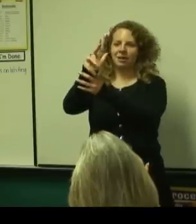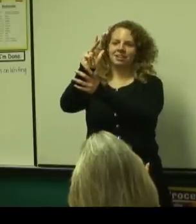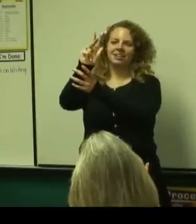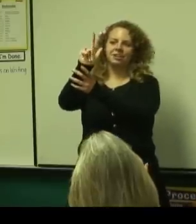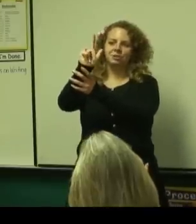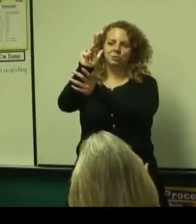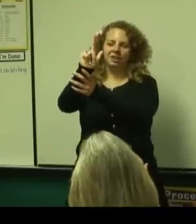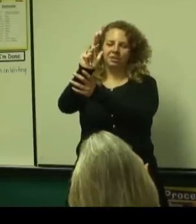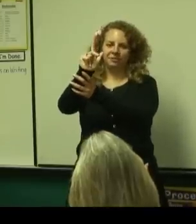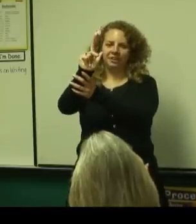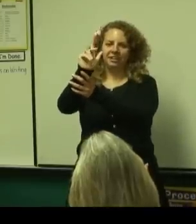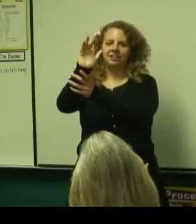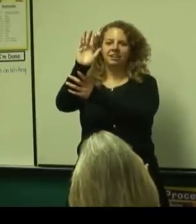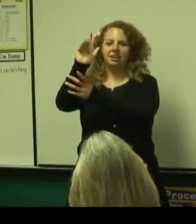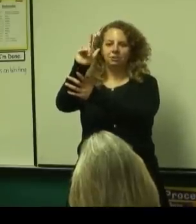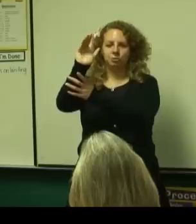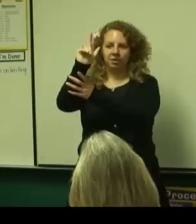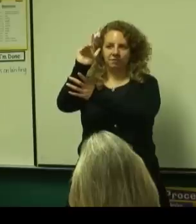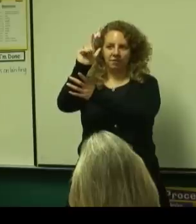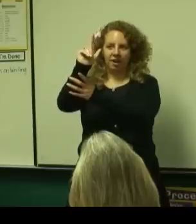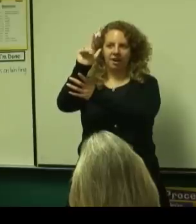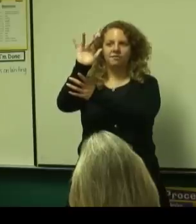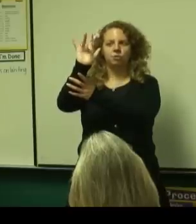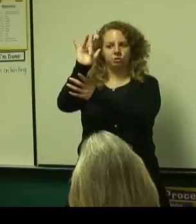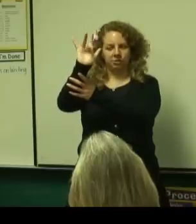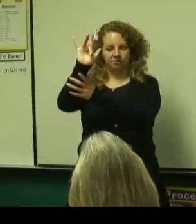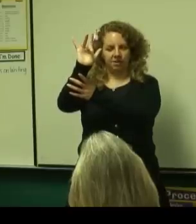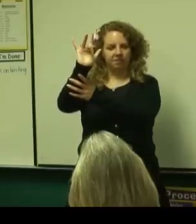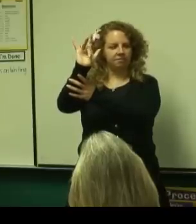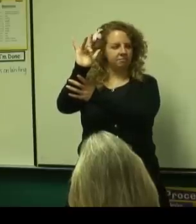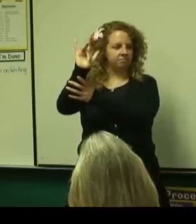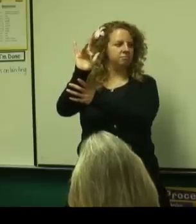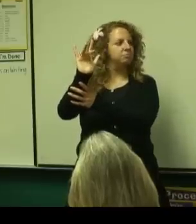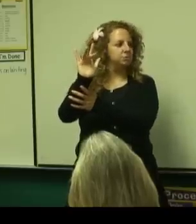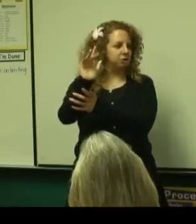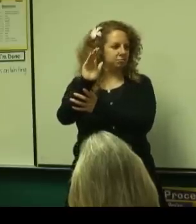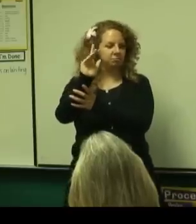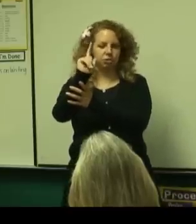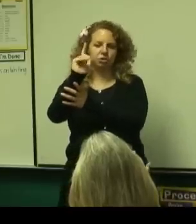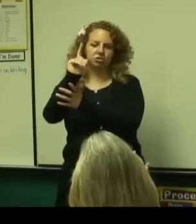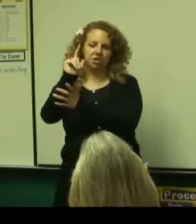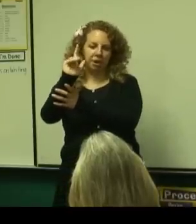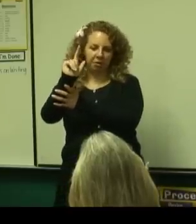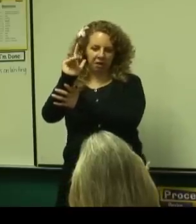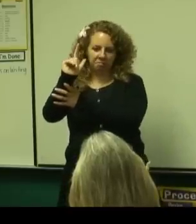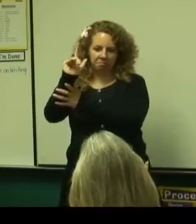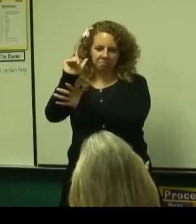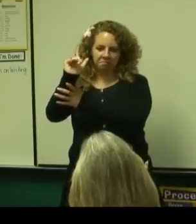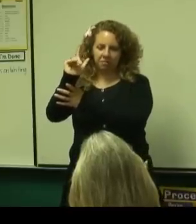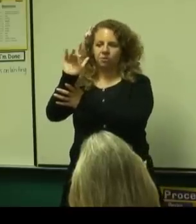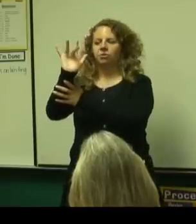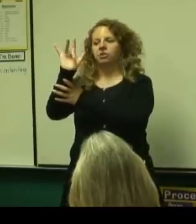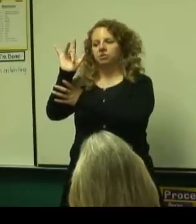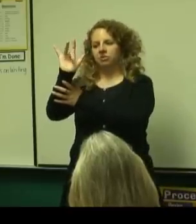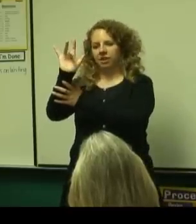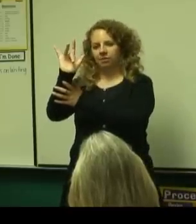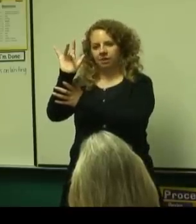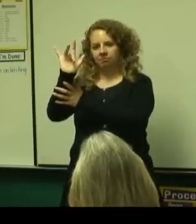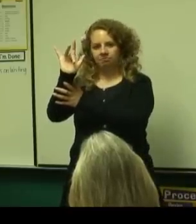but 23 and 25 or 25. So you can do it that way, or you can do it that way.